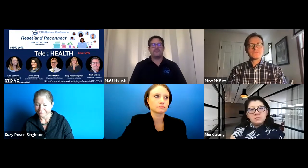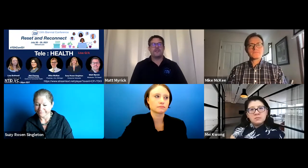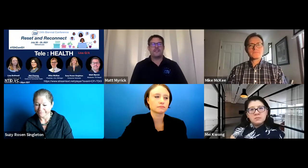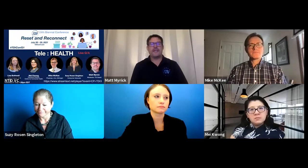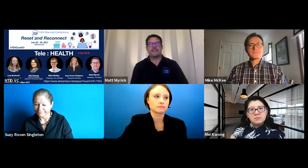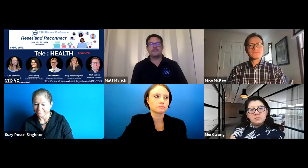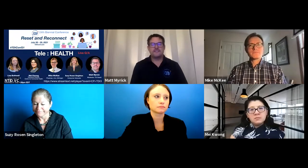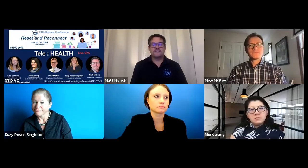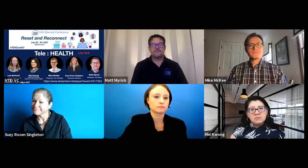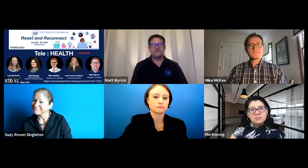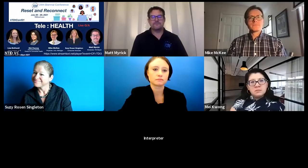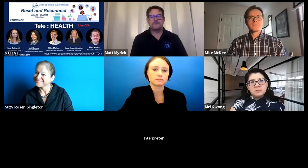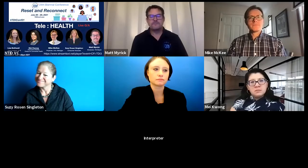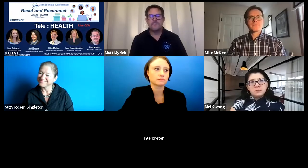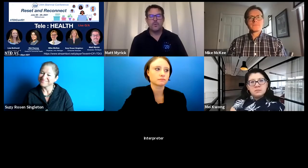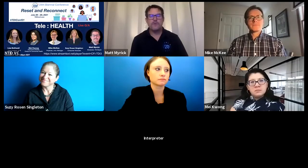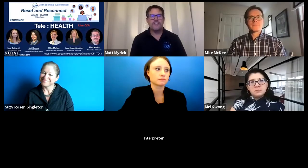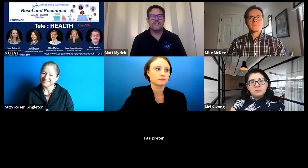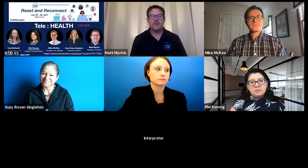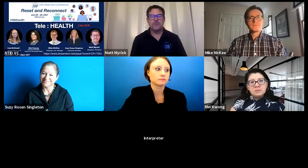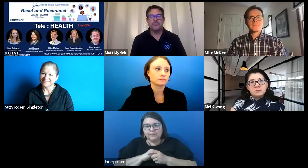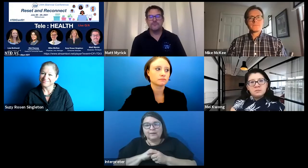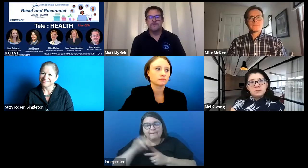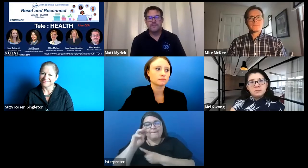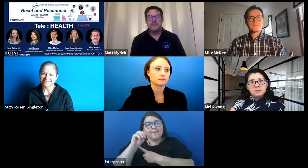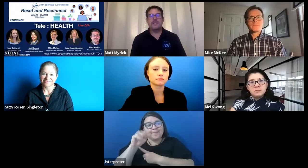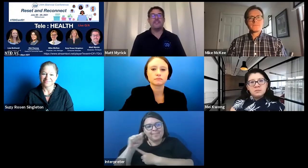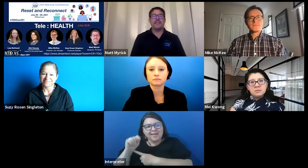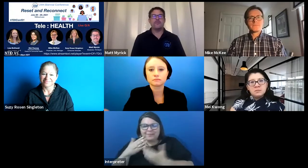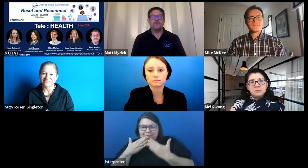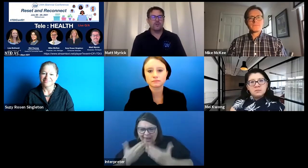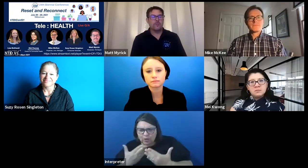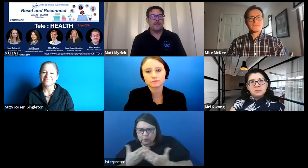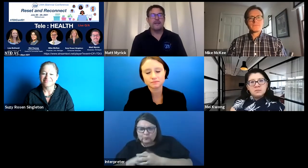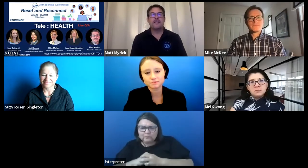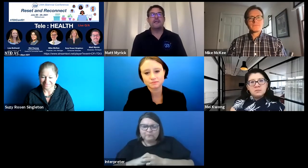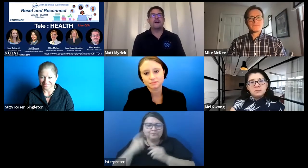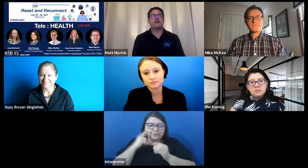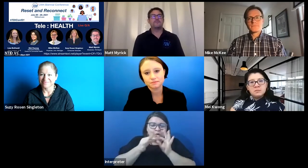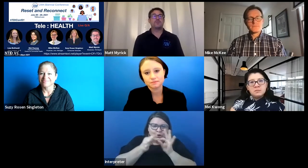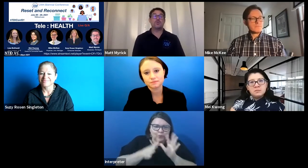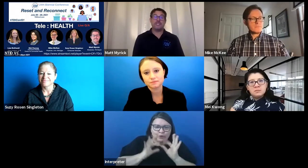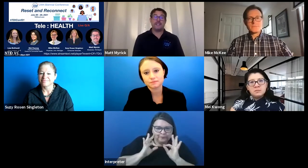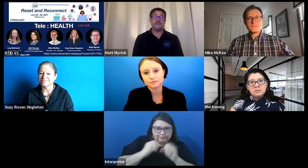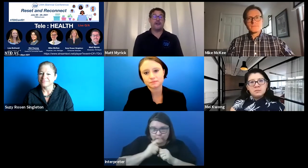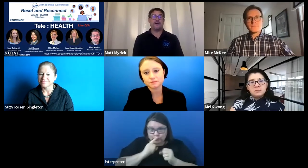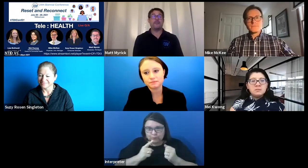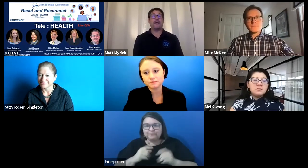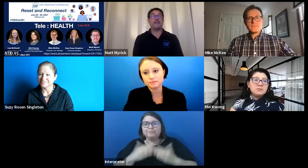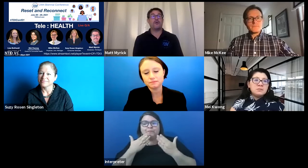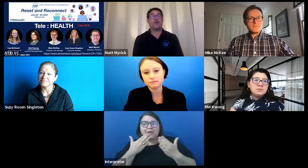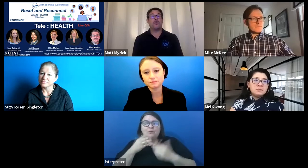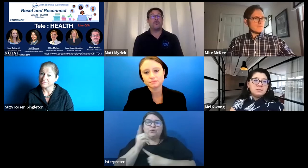Okay, thanks. Really for the interpreter. Yeah, thank you, Dr. Mike. Suzy,